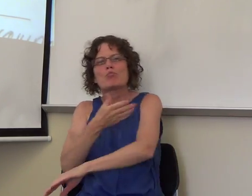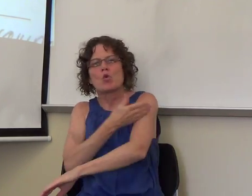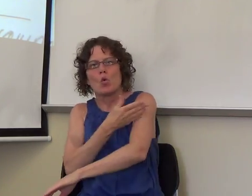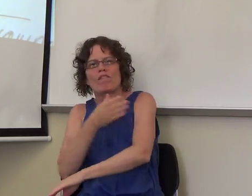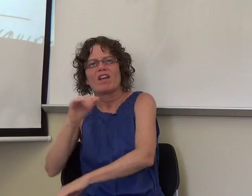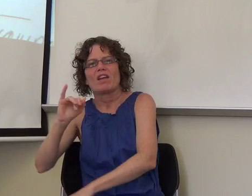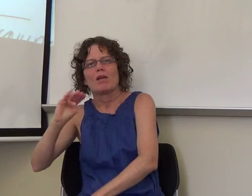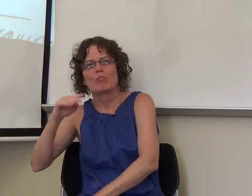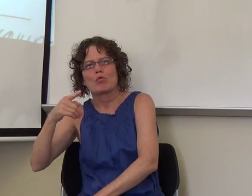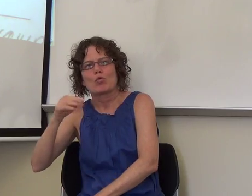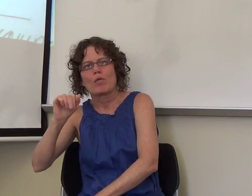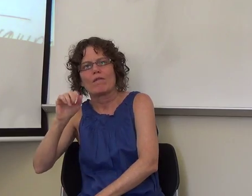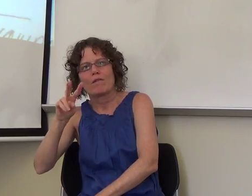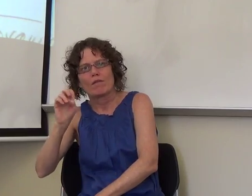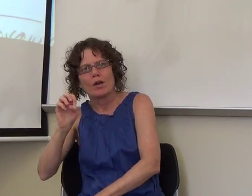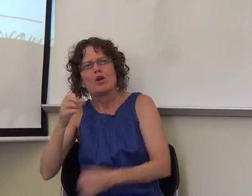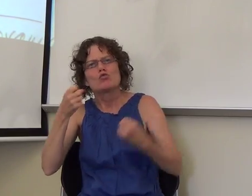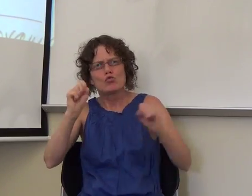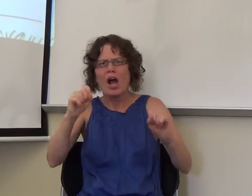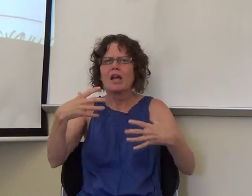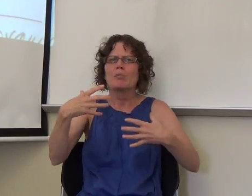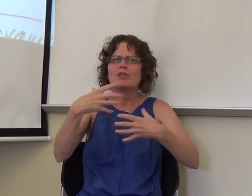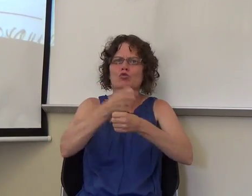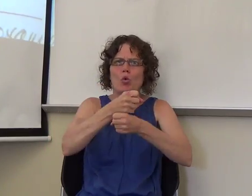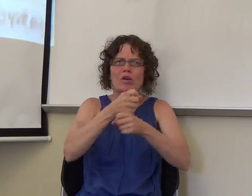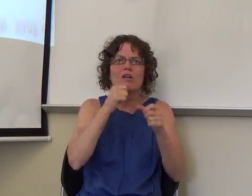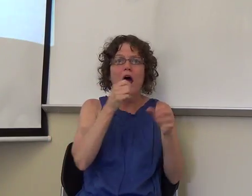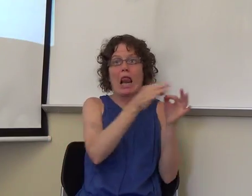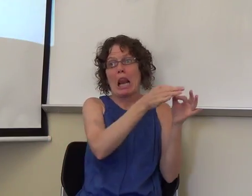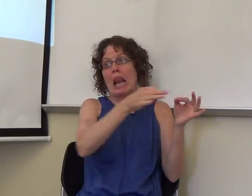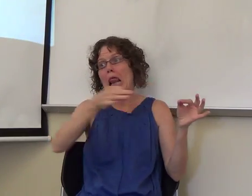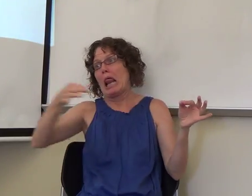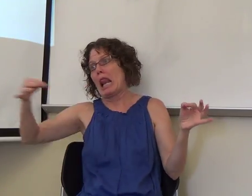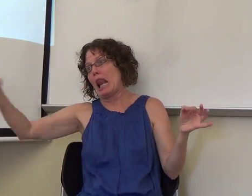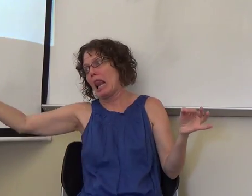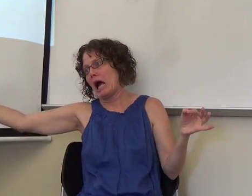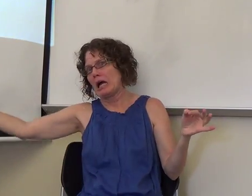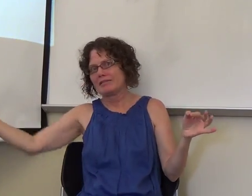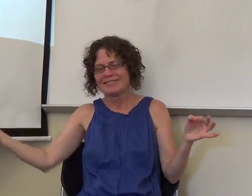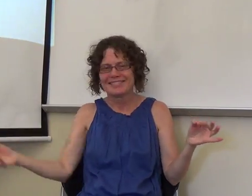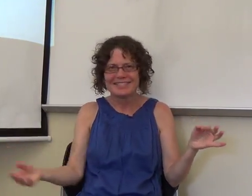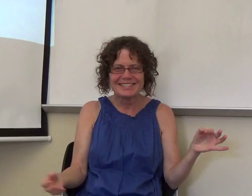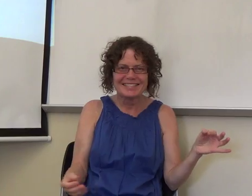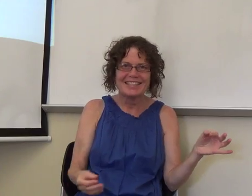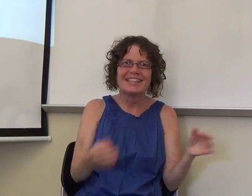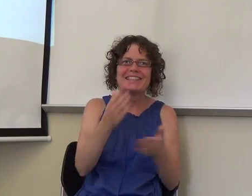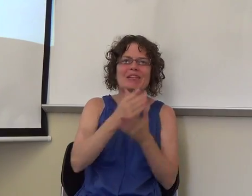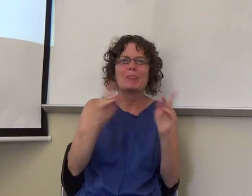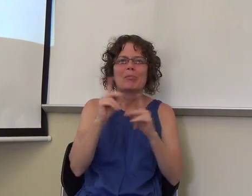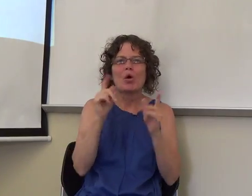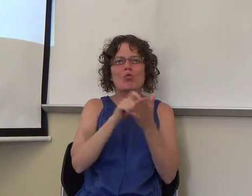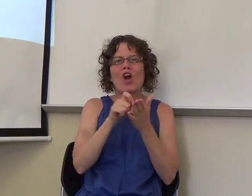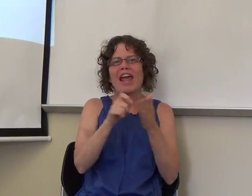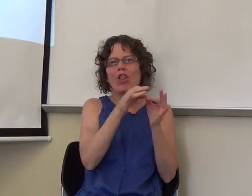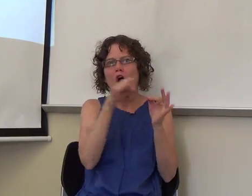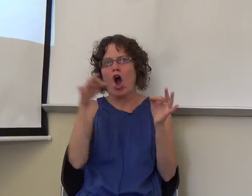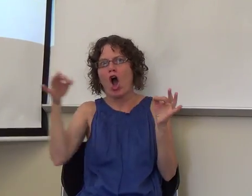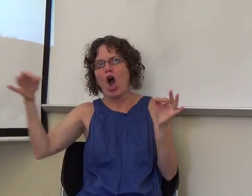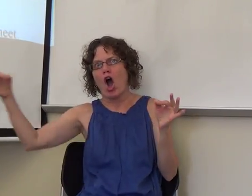synonyms rather than, Writing a book. yeah, some people get these long things. Okay, here was a real